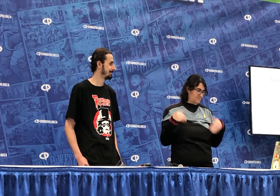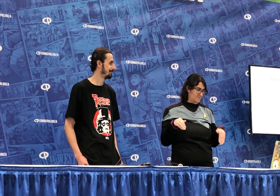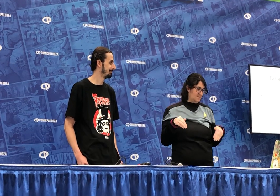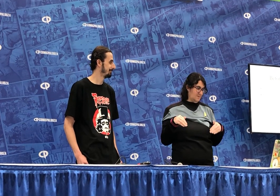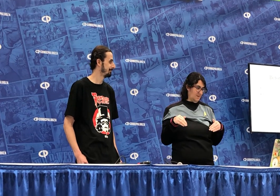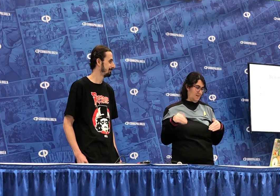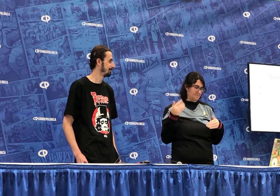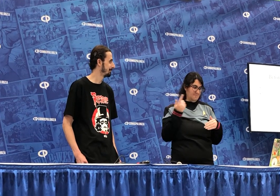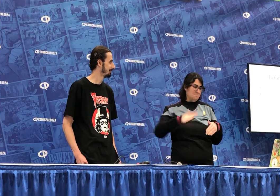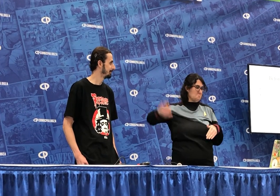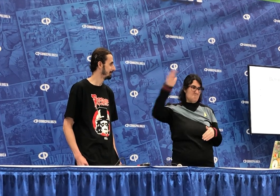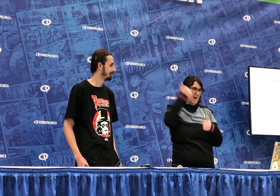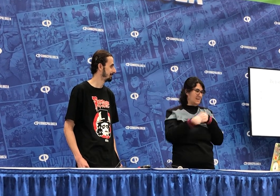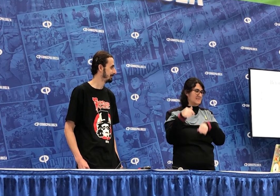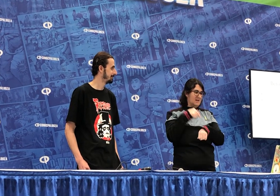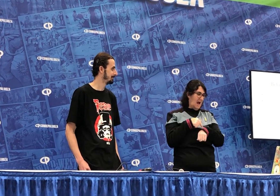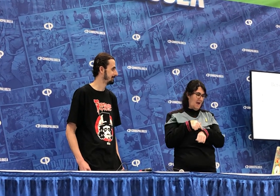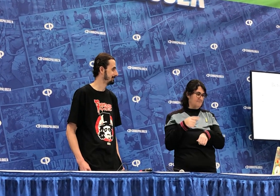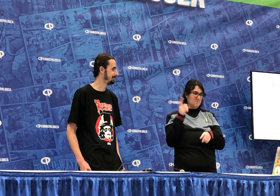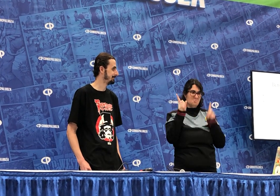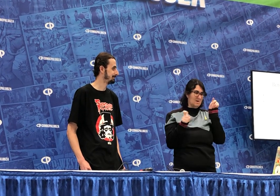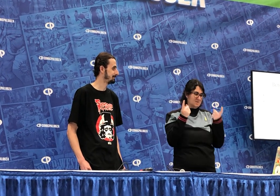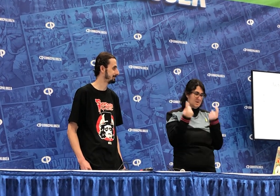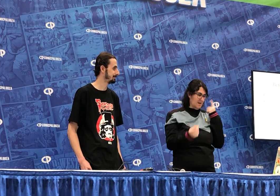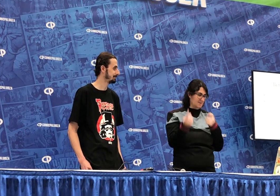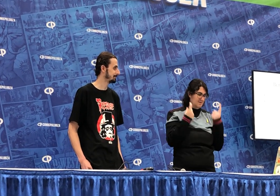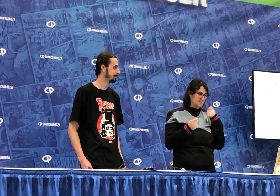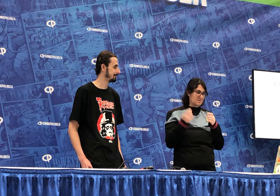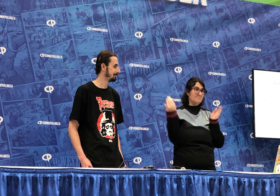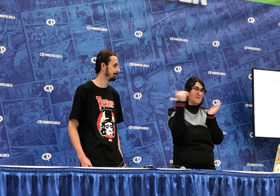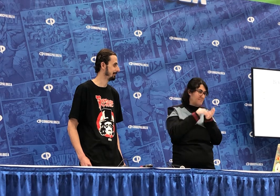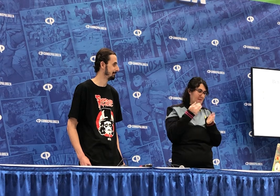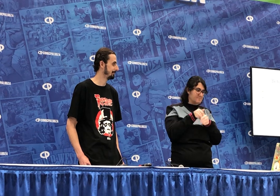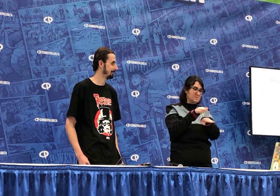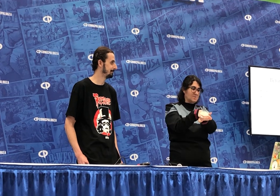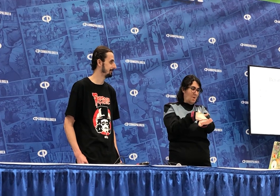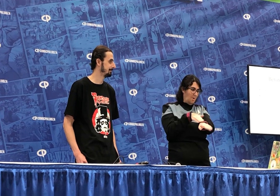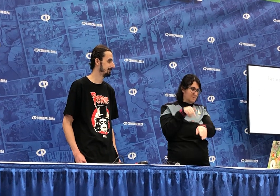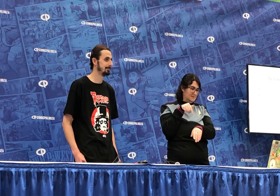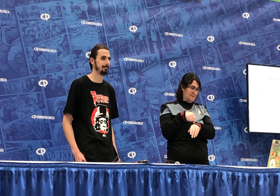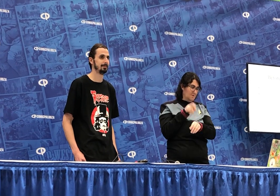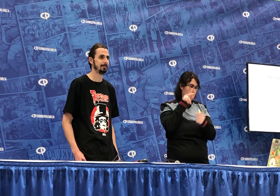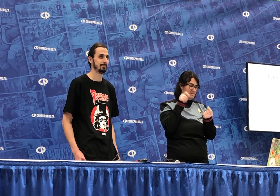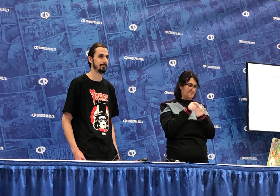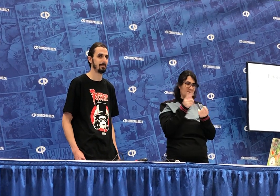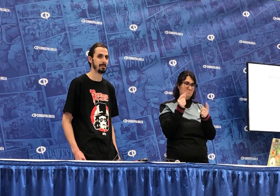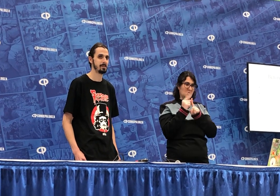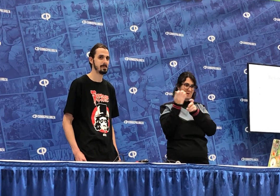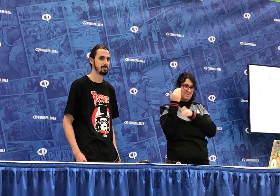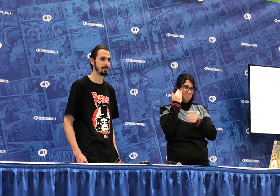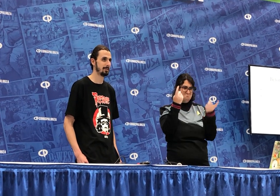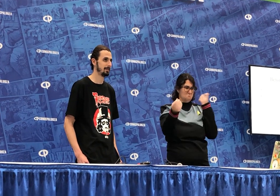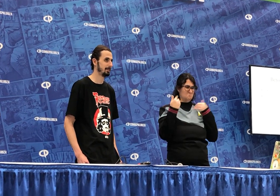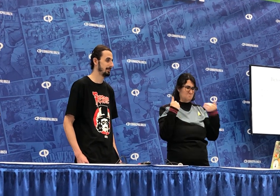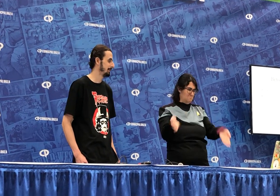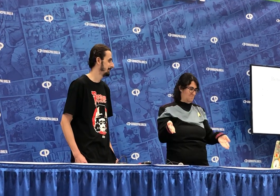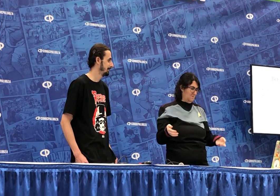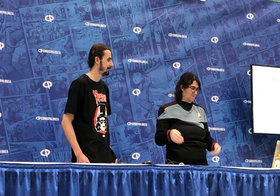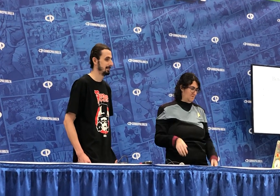way. And we'll try to give you some of the varieties so that you're aware of that. Feel free to raise your hand and ask questions at any time, or to repeat or to